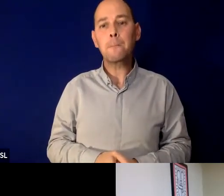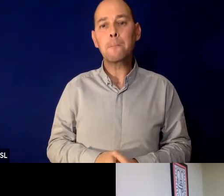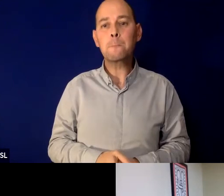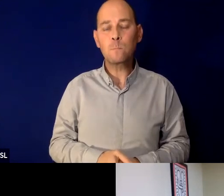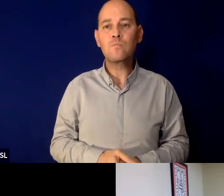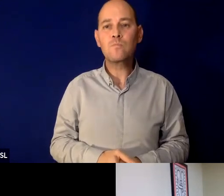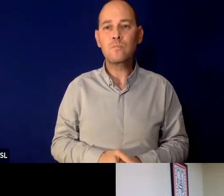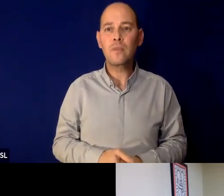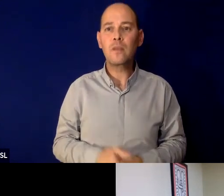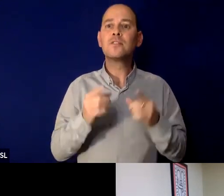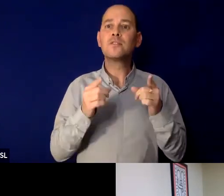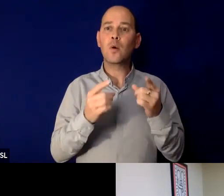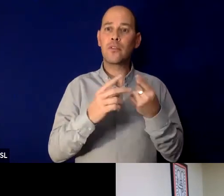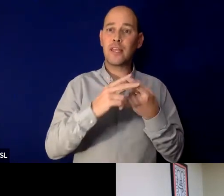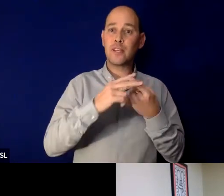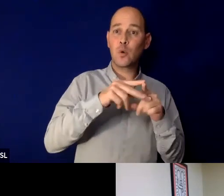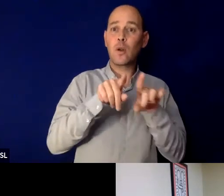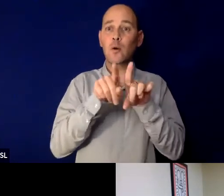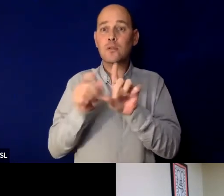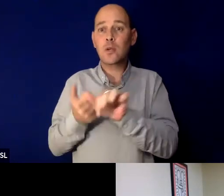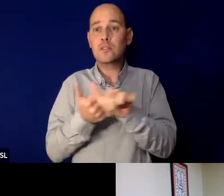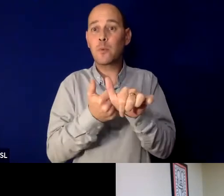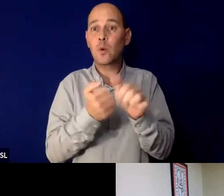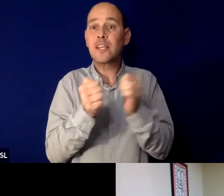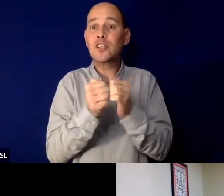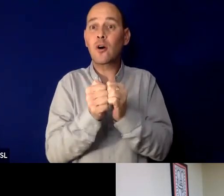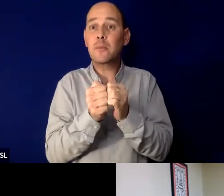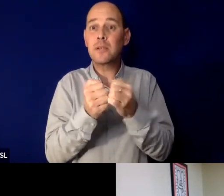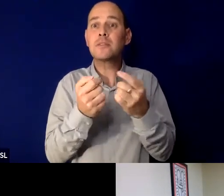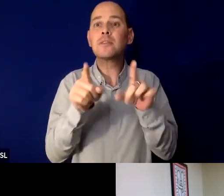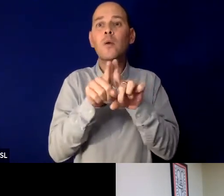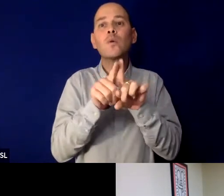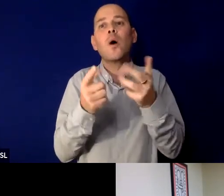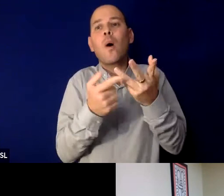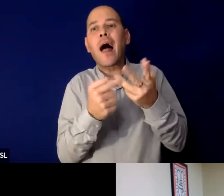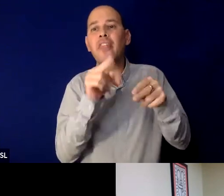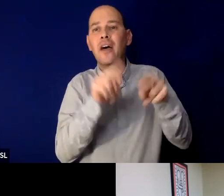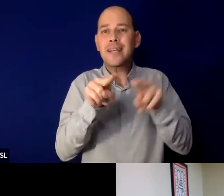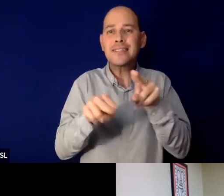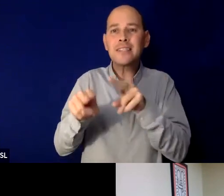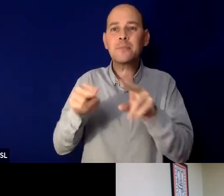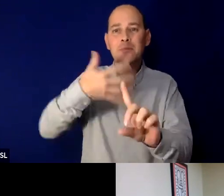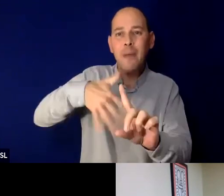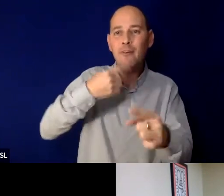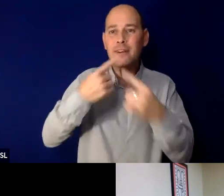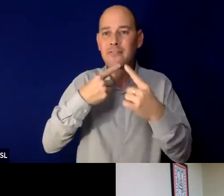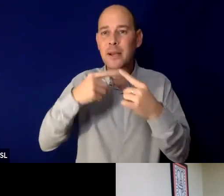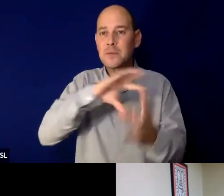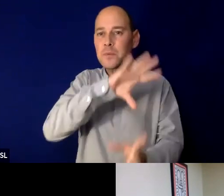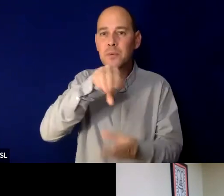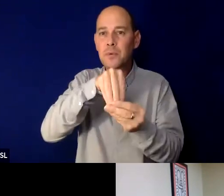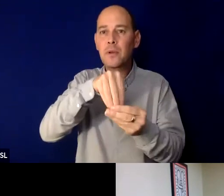we've put the tool and supporting documents and also a lot of the other assessments and other background information inside